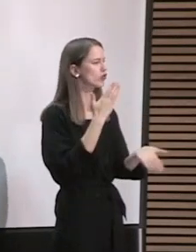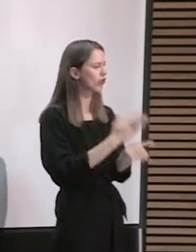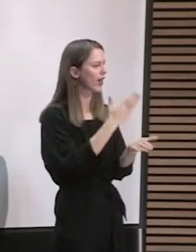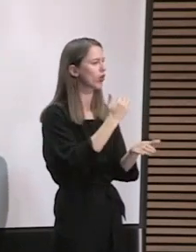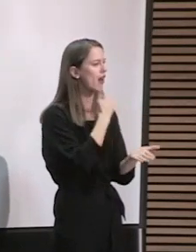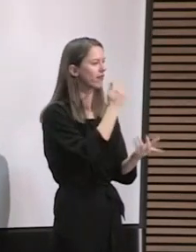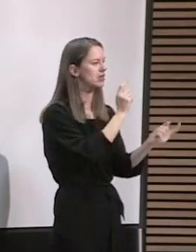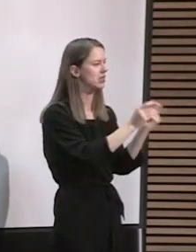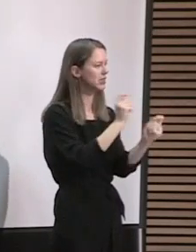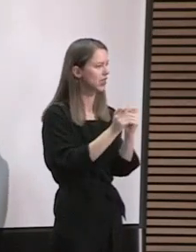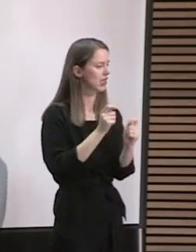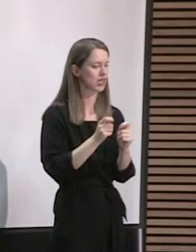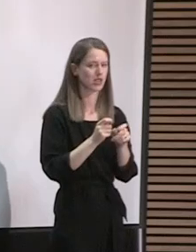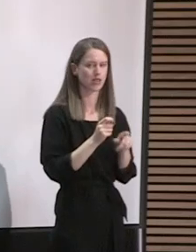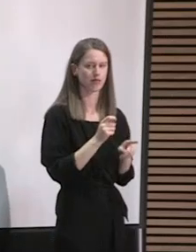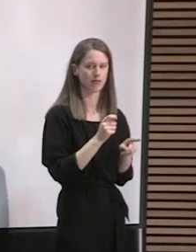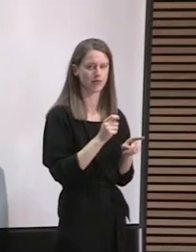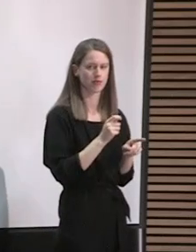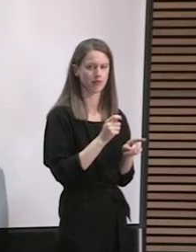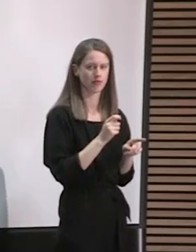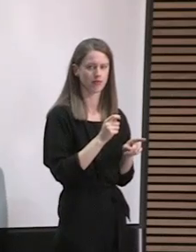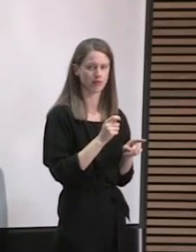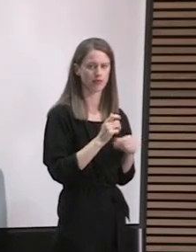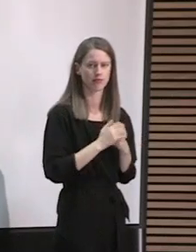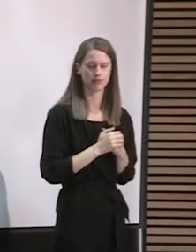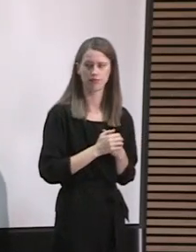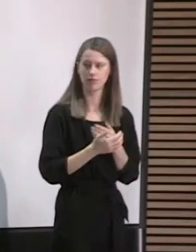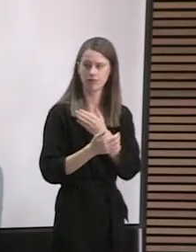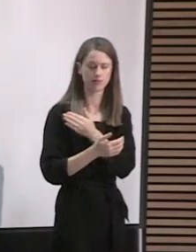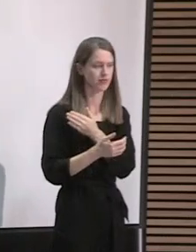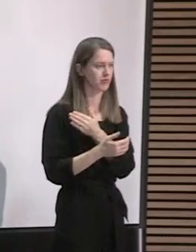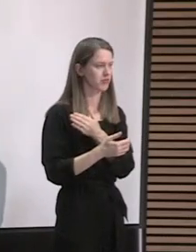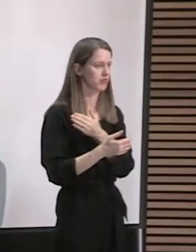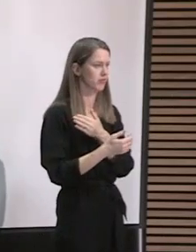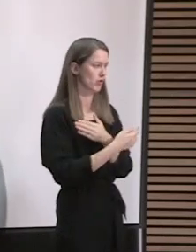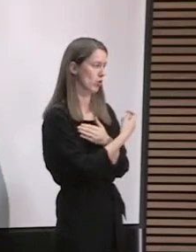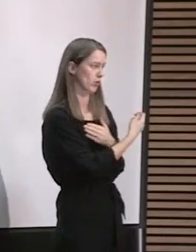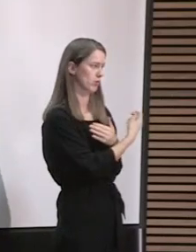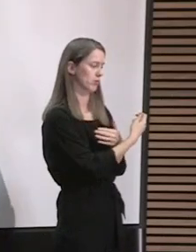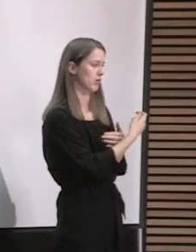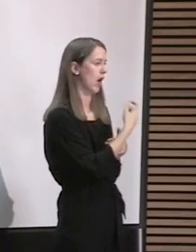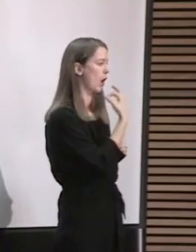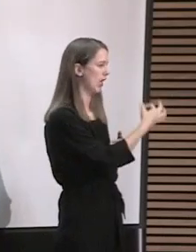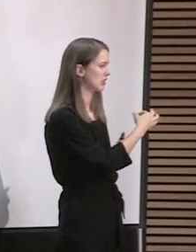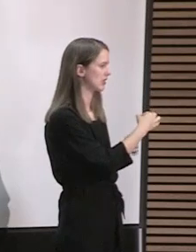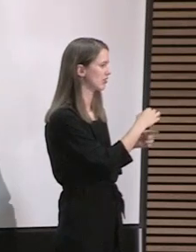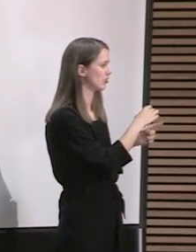to, again, surge the testing? So look, I'll ask the Director General to comment in particular on whether the settings are right, but on the